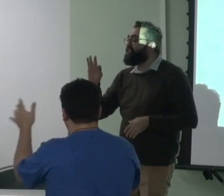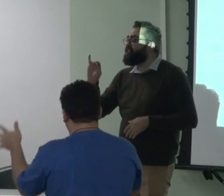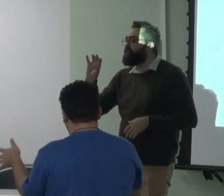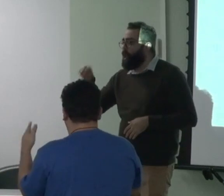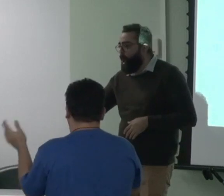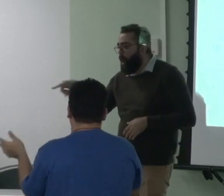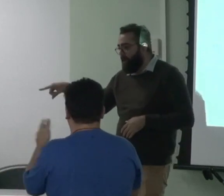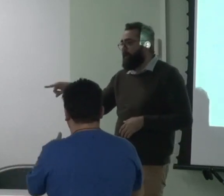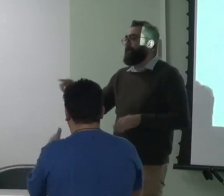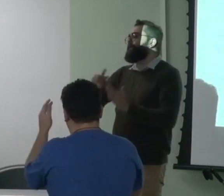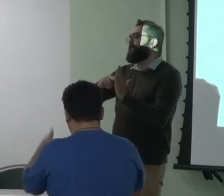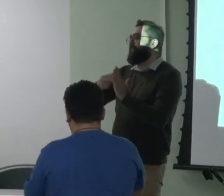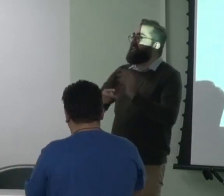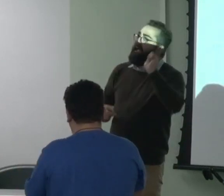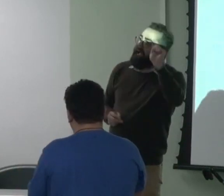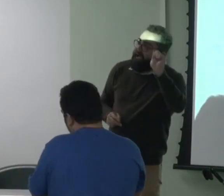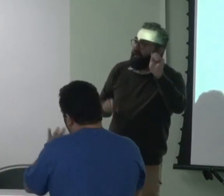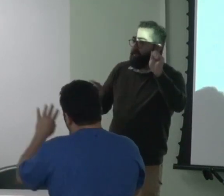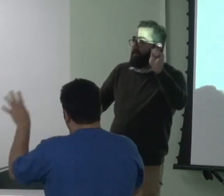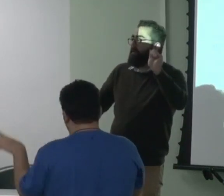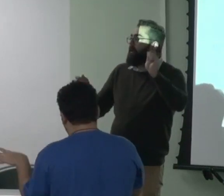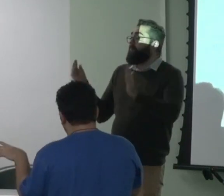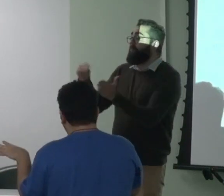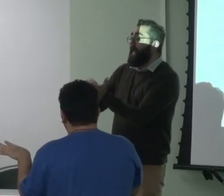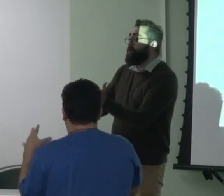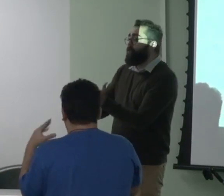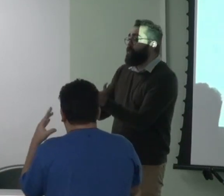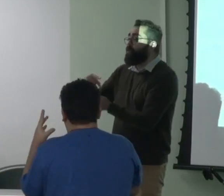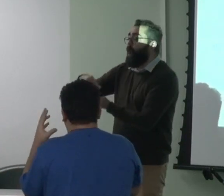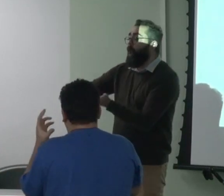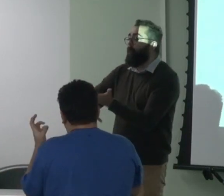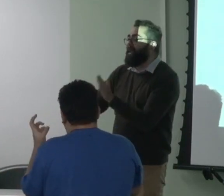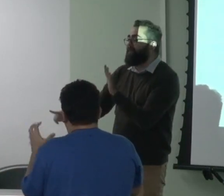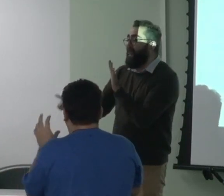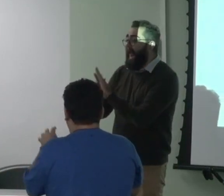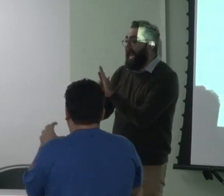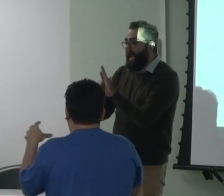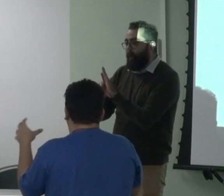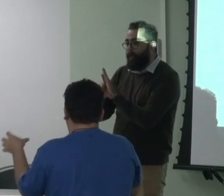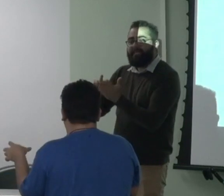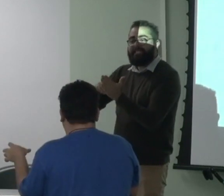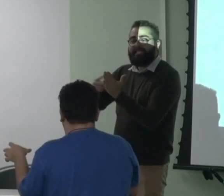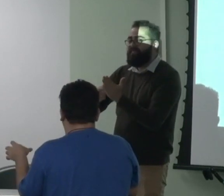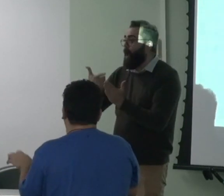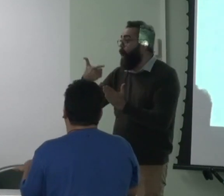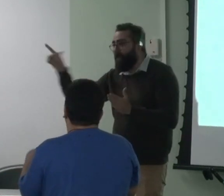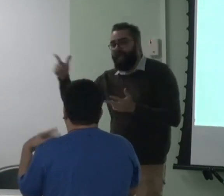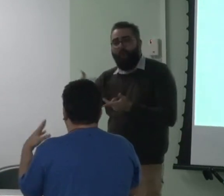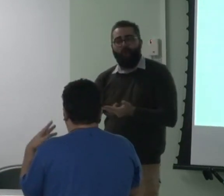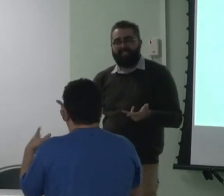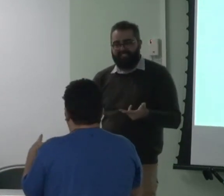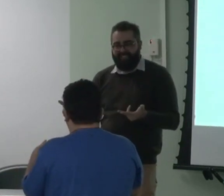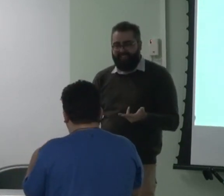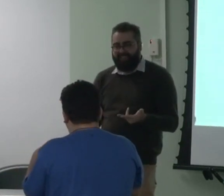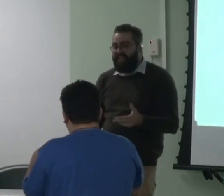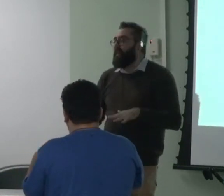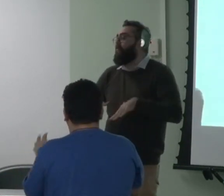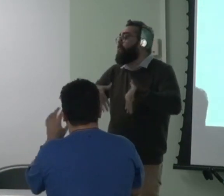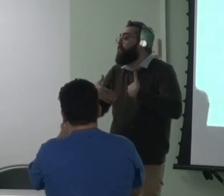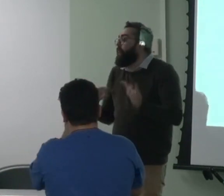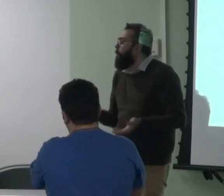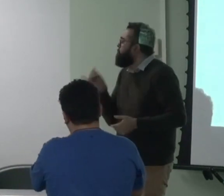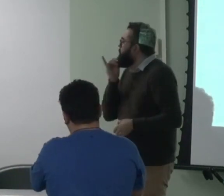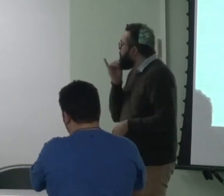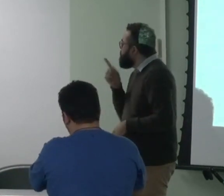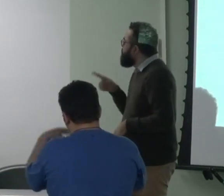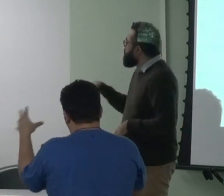say partition within a legal document, it means B. So those are the so-called legal terms of art. I would like to know from you if during